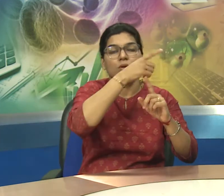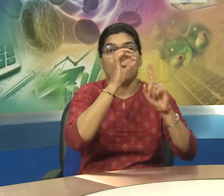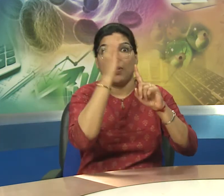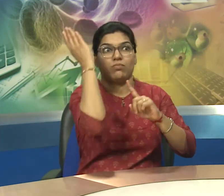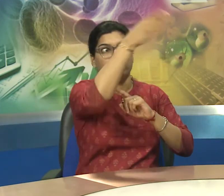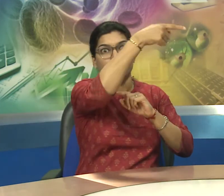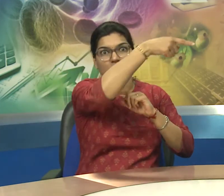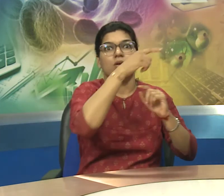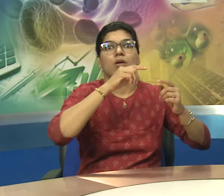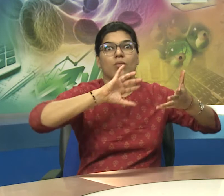goods from